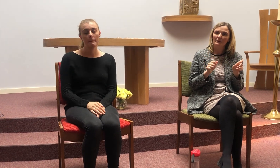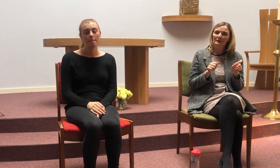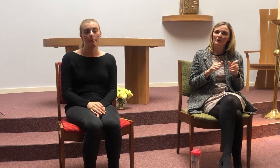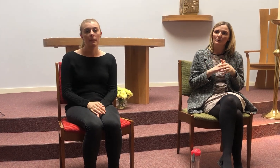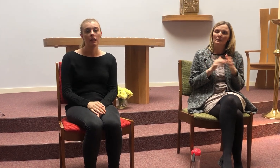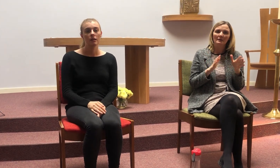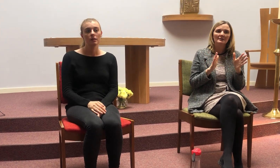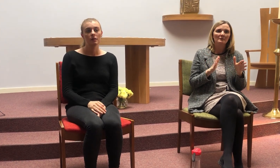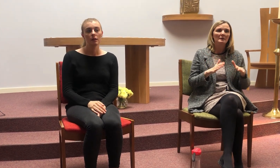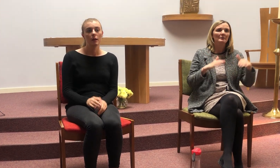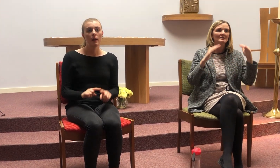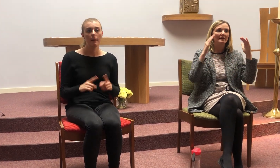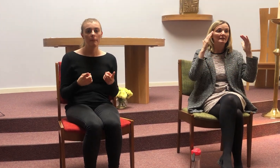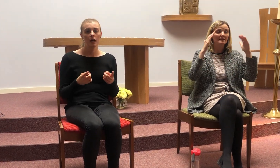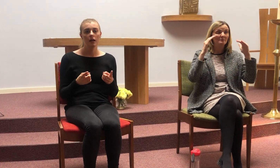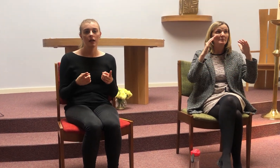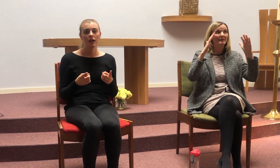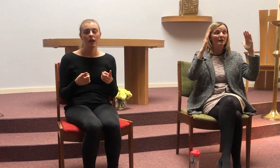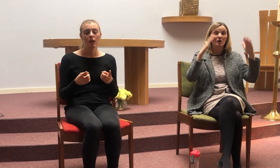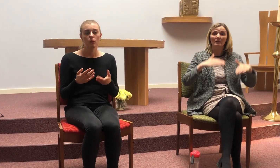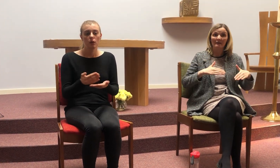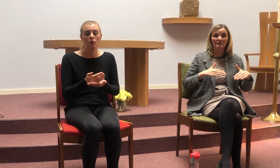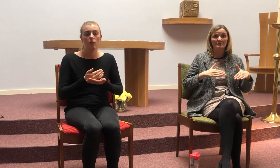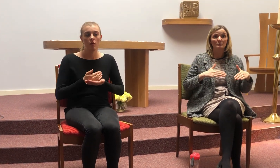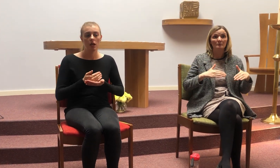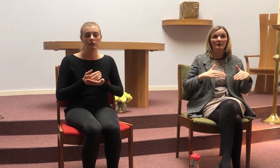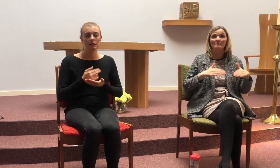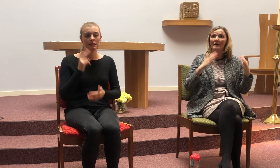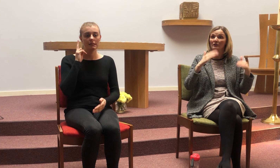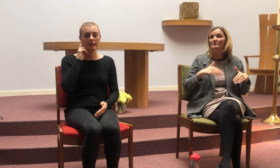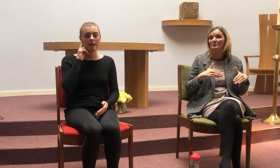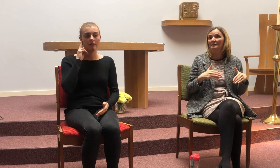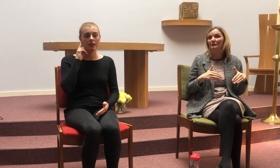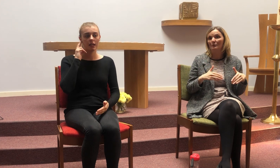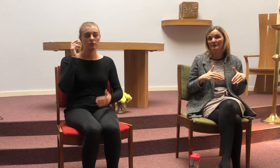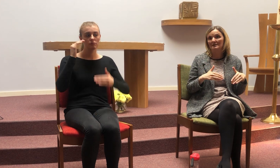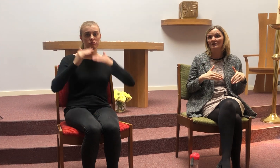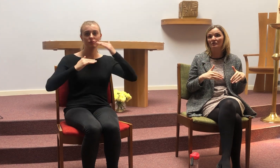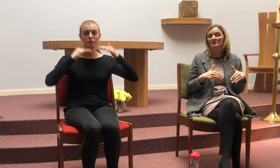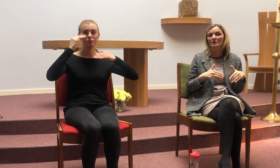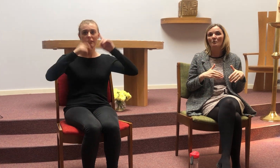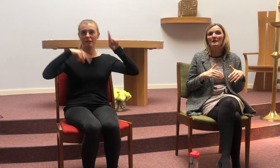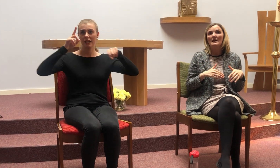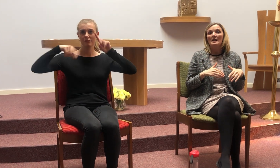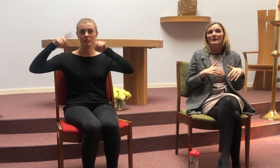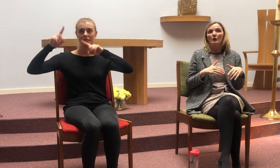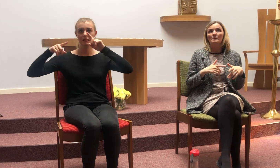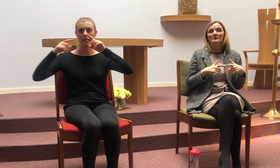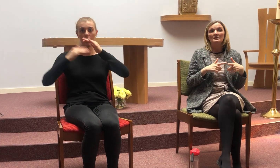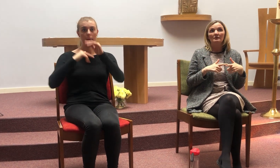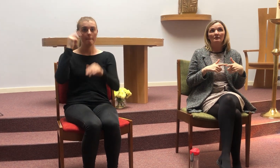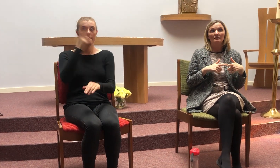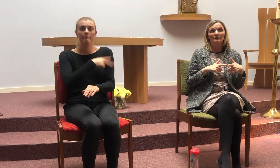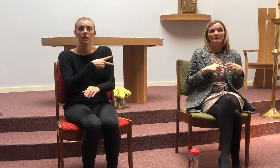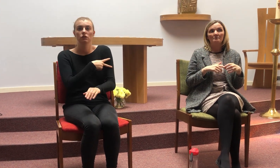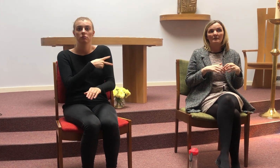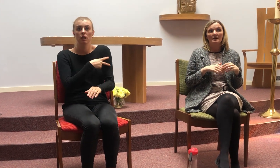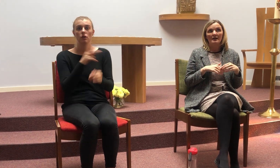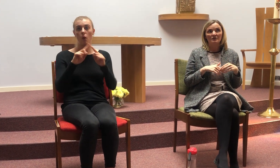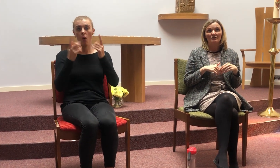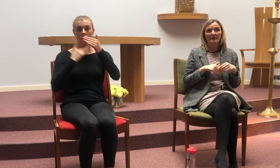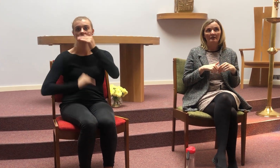deaf people, we want deaf people at all levels of management within the organisation. So up